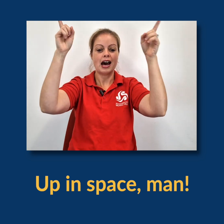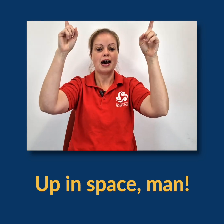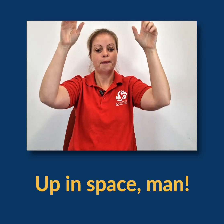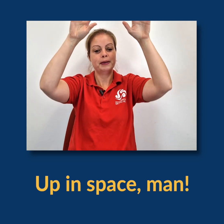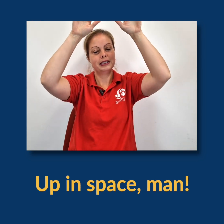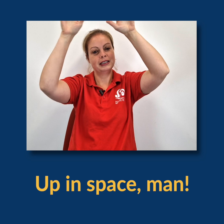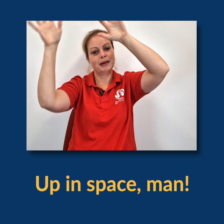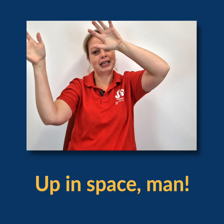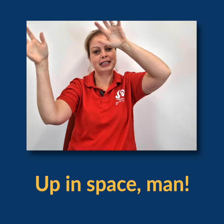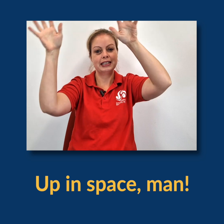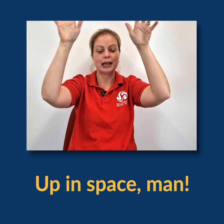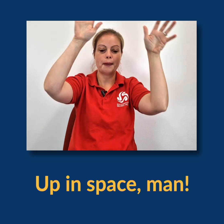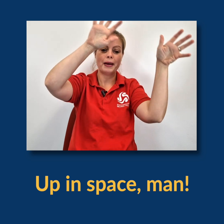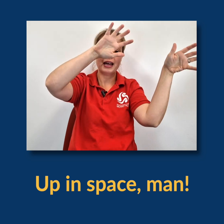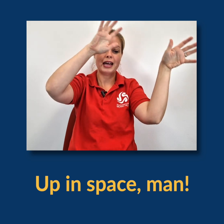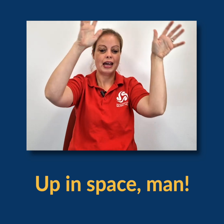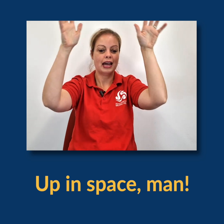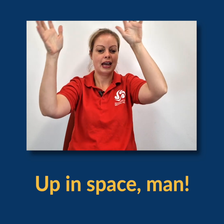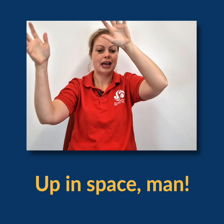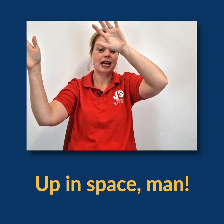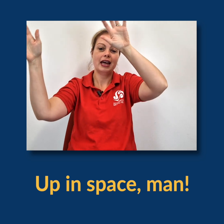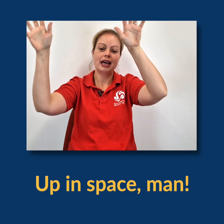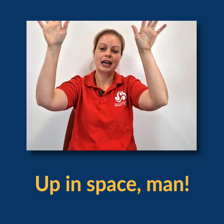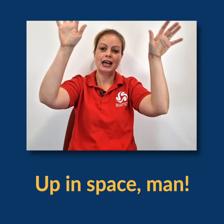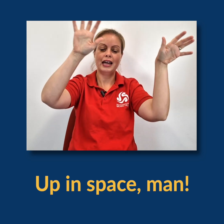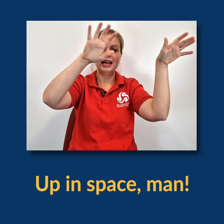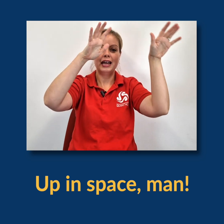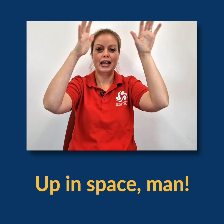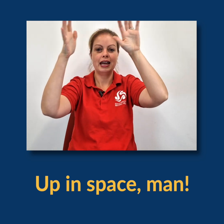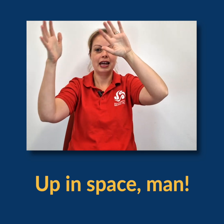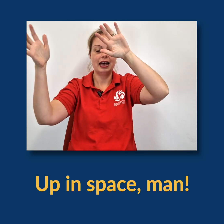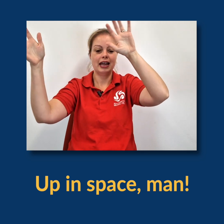Up in space now.